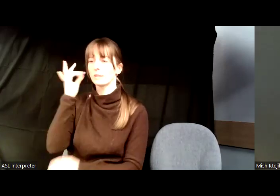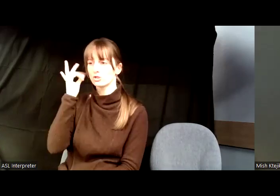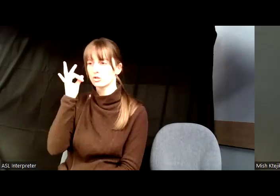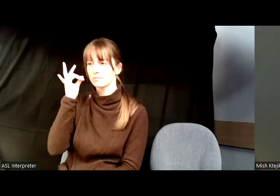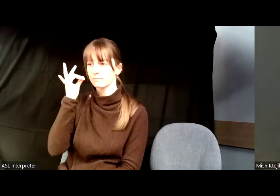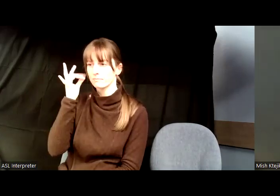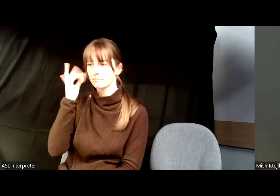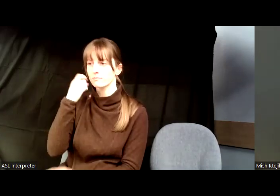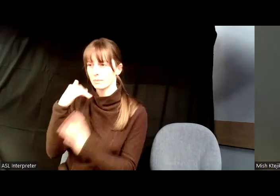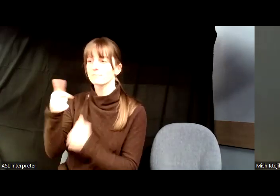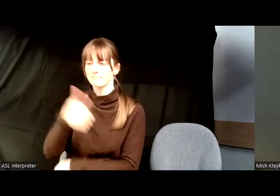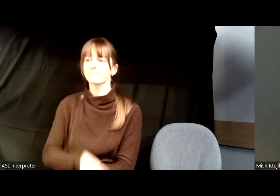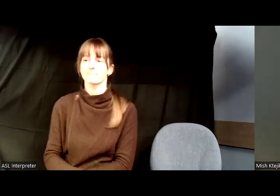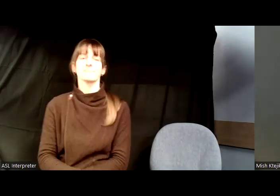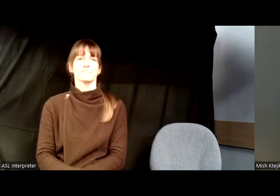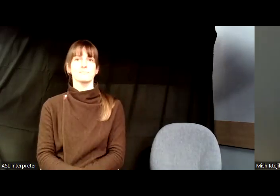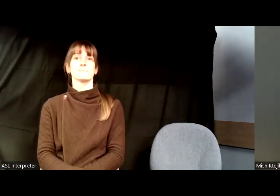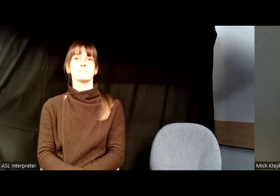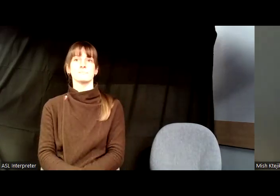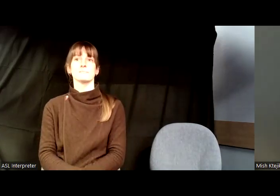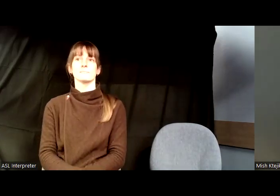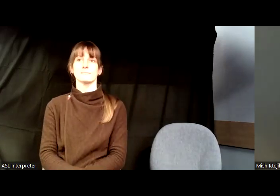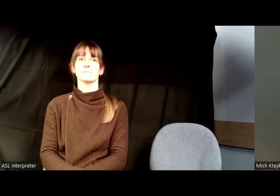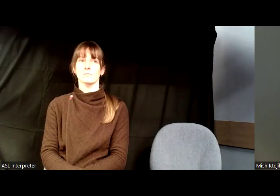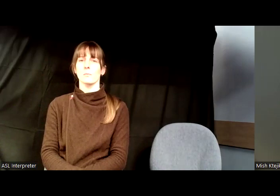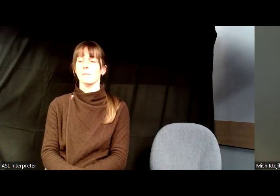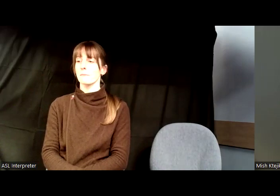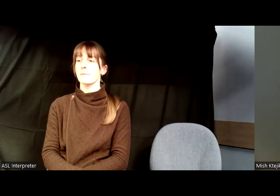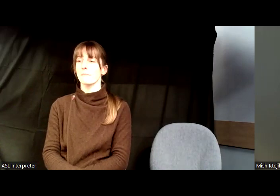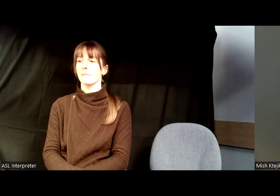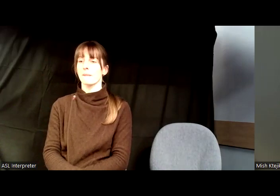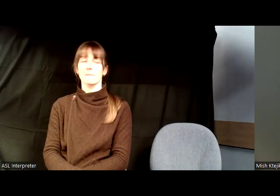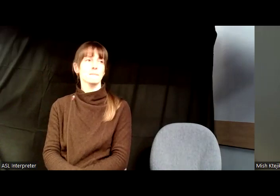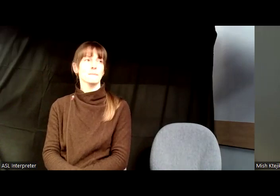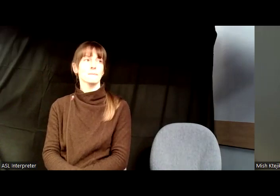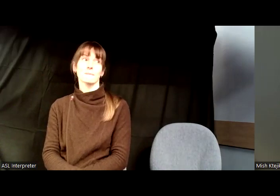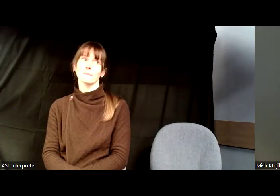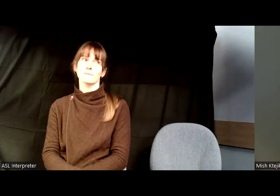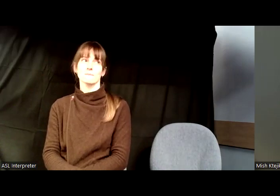Well, I mean, it takes a sec. Mish is saying, one moment.